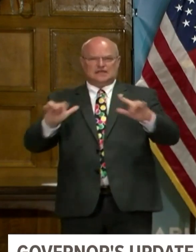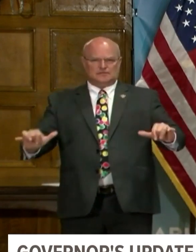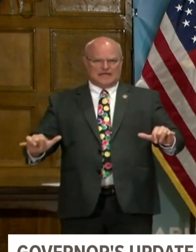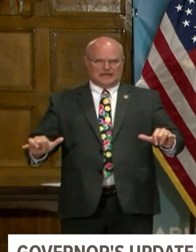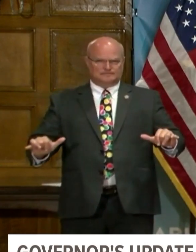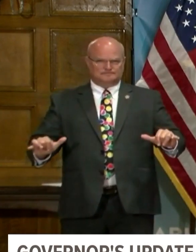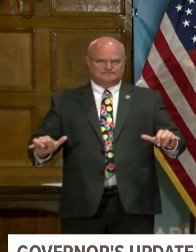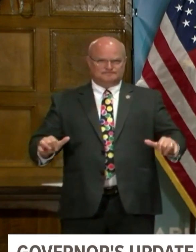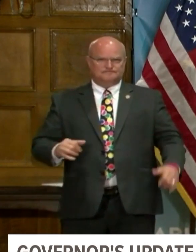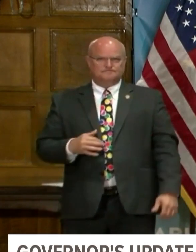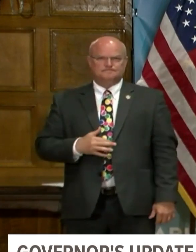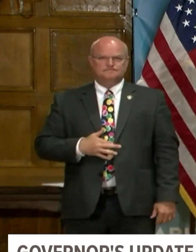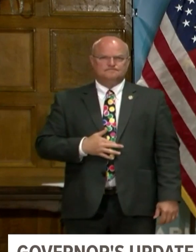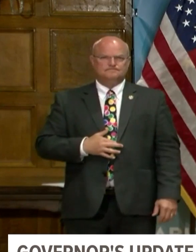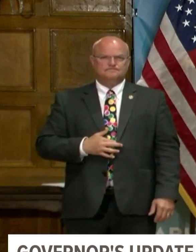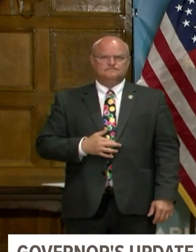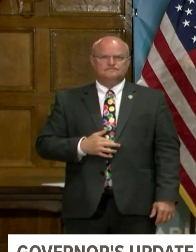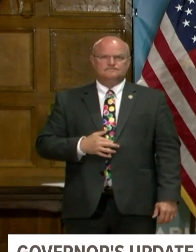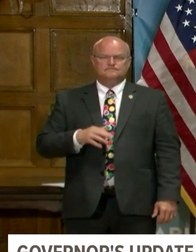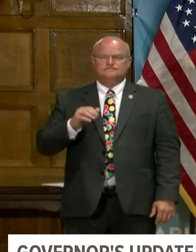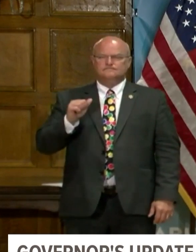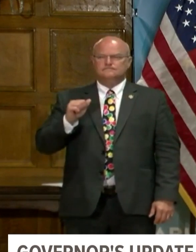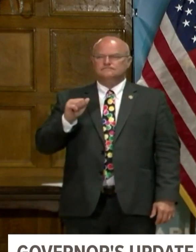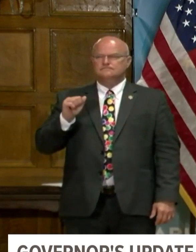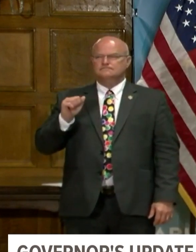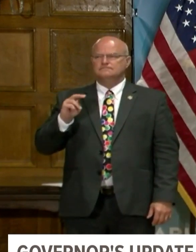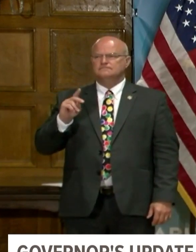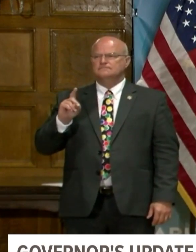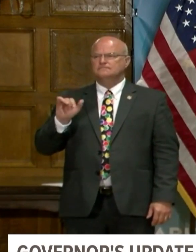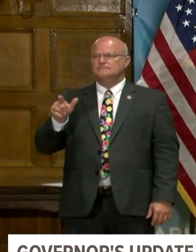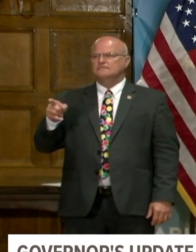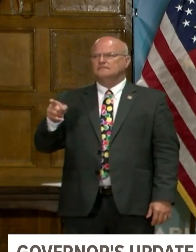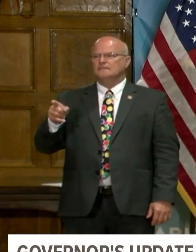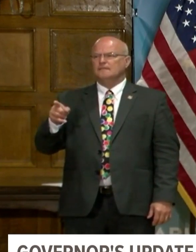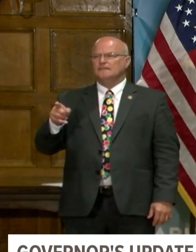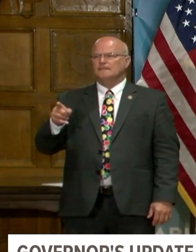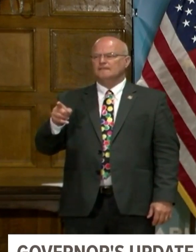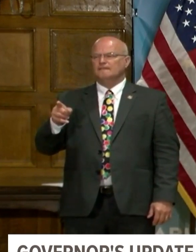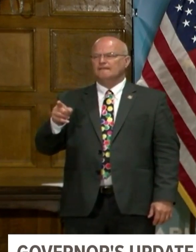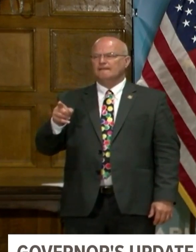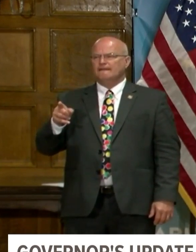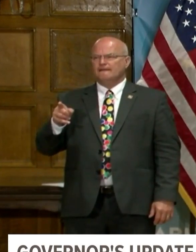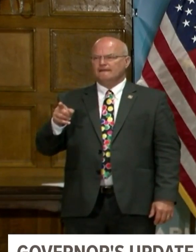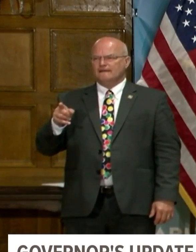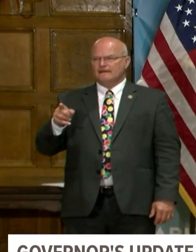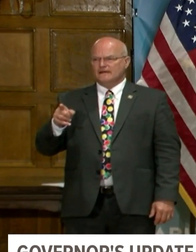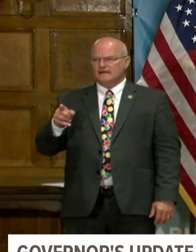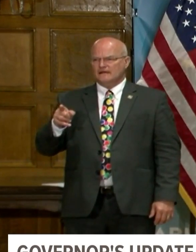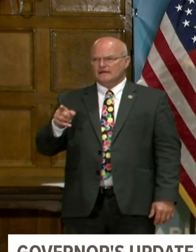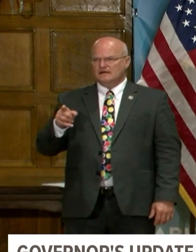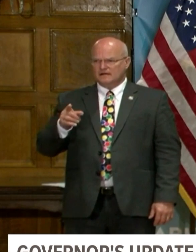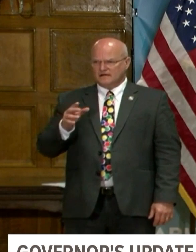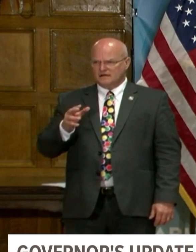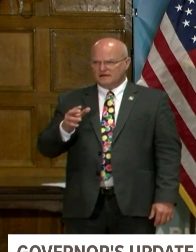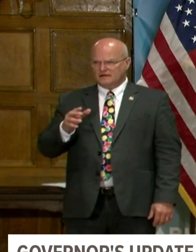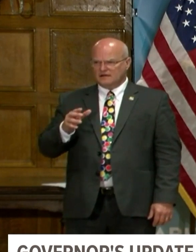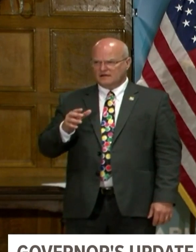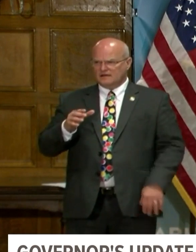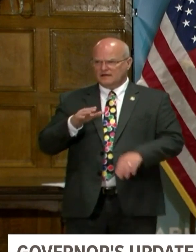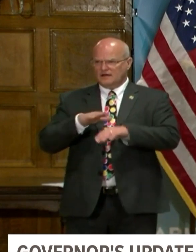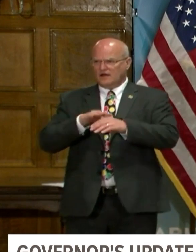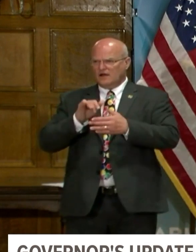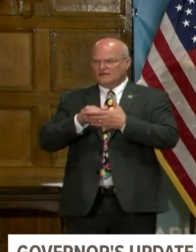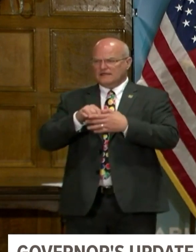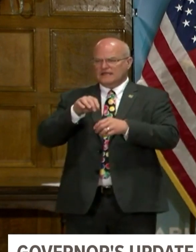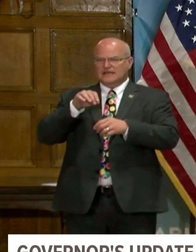time? Next, yes. And I don't know if Dr. Smith needs to talk about this, but on